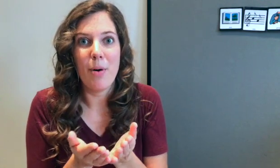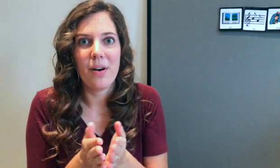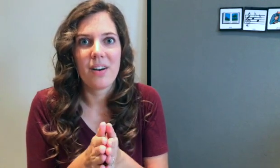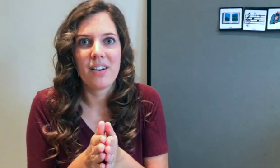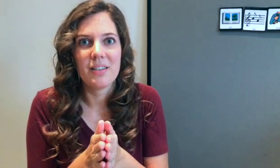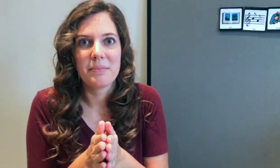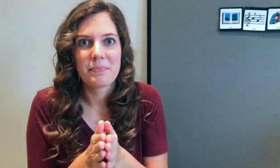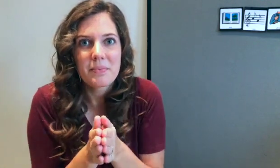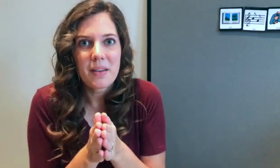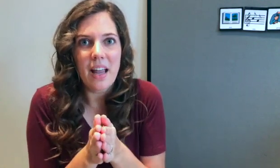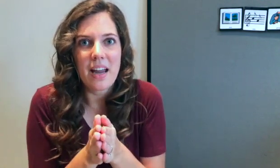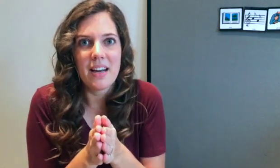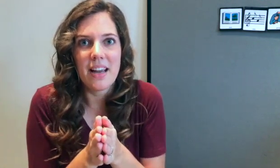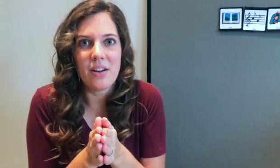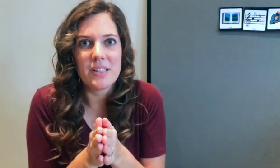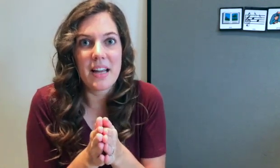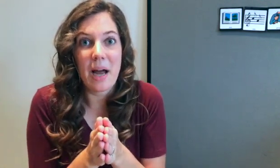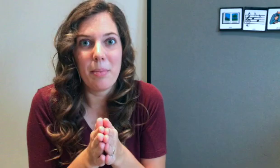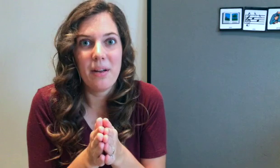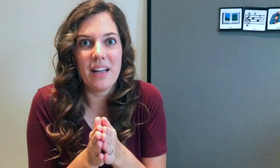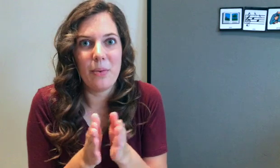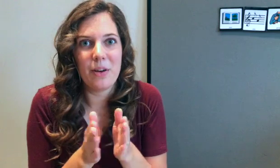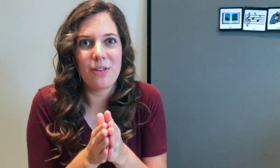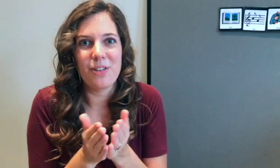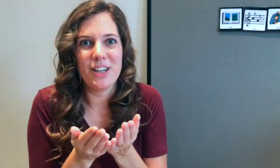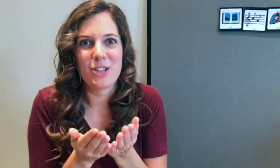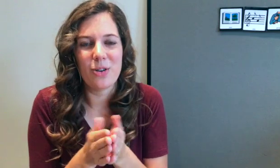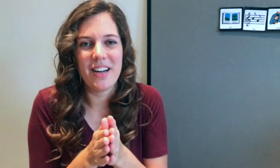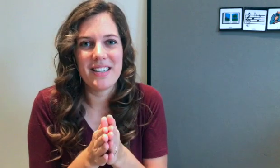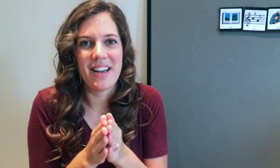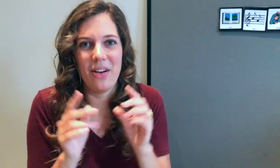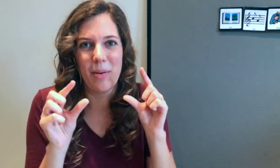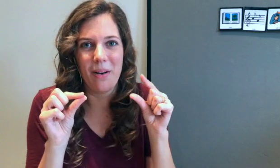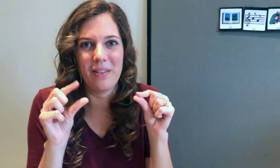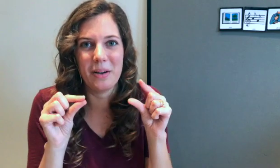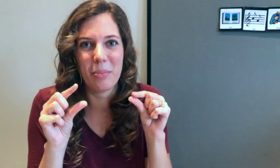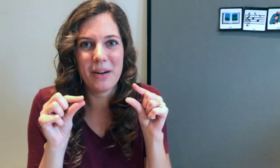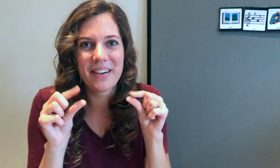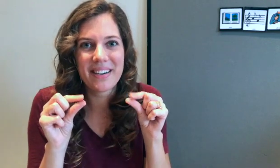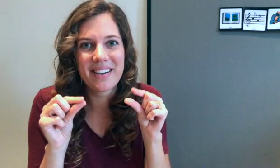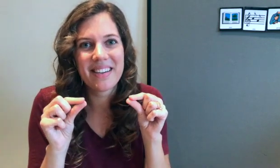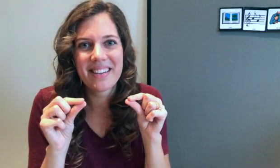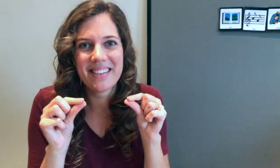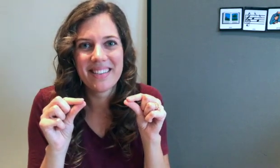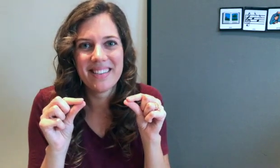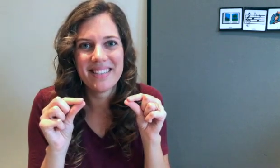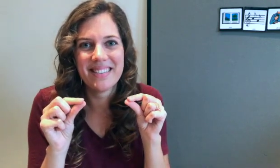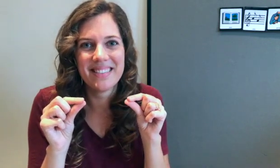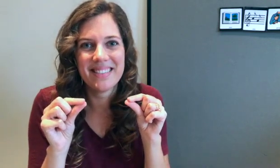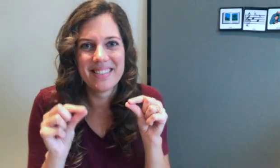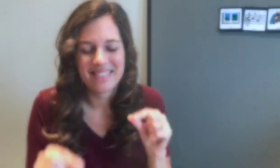book. I'm gonna get all set up, and then we're gonna read a story together about a little bird.